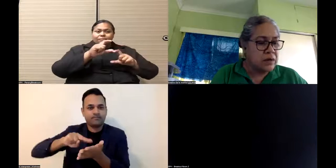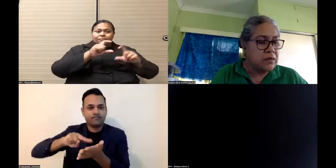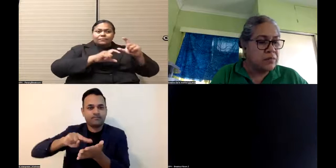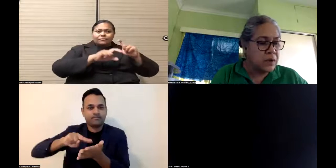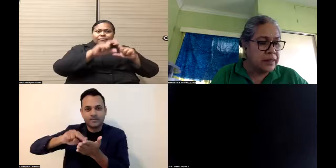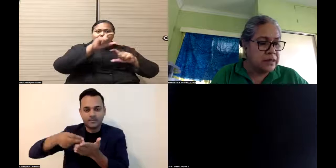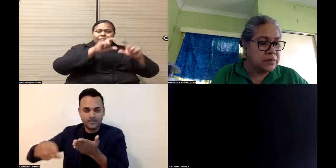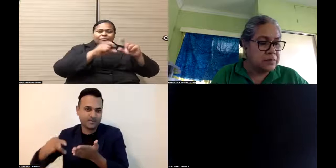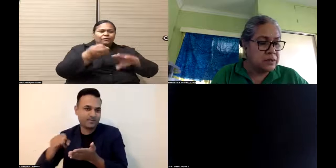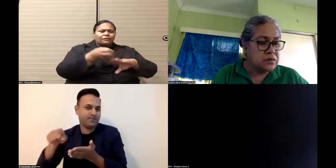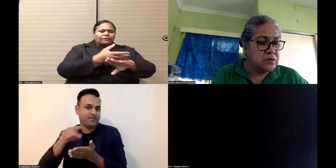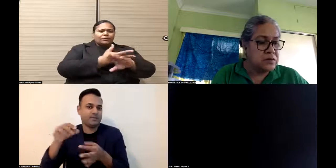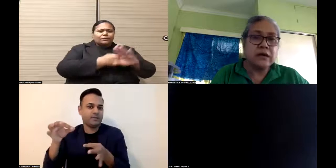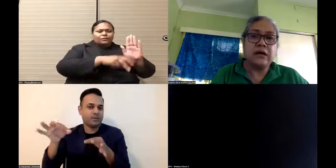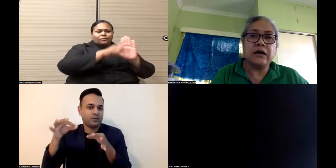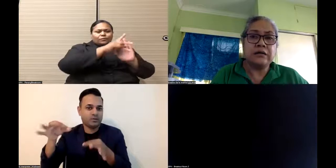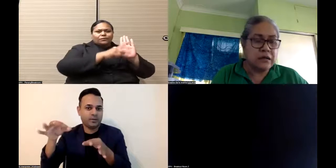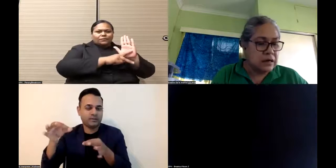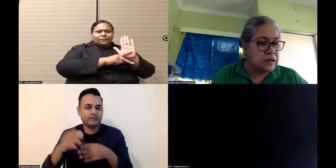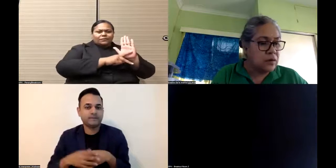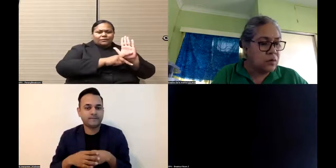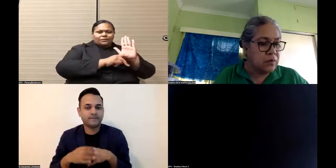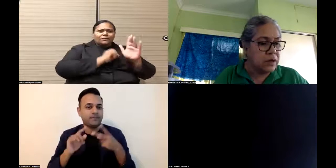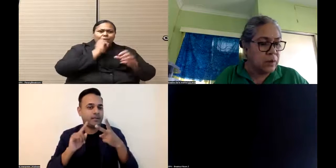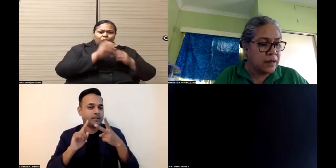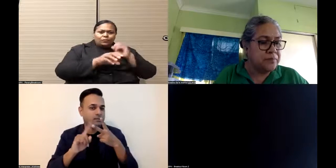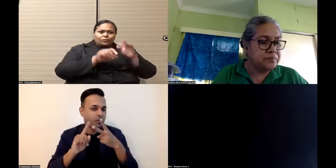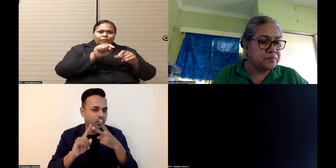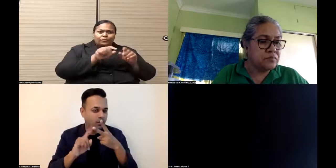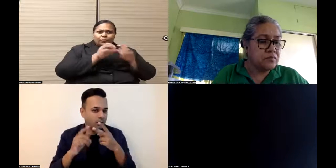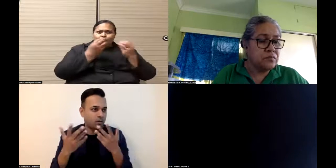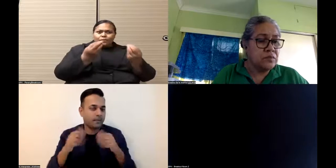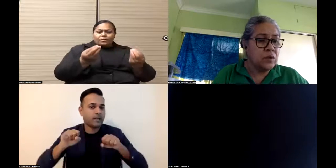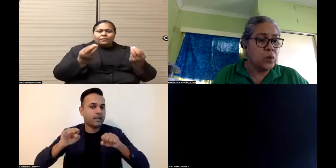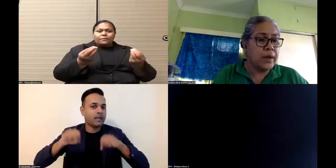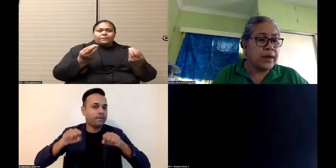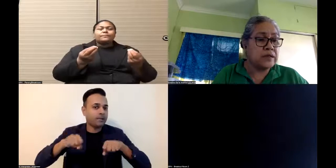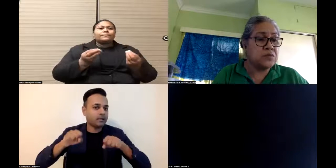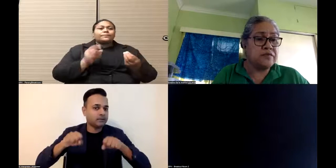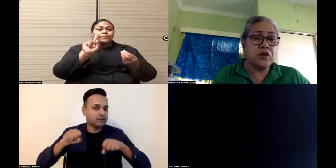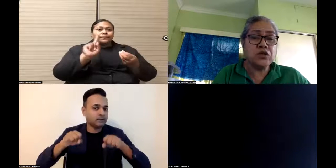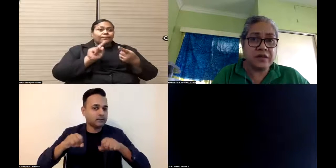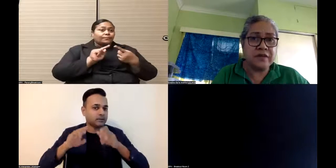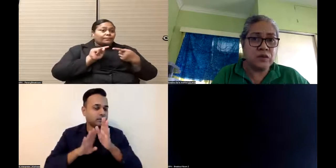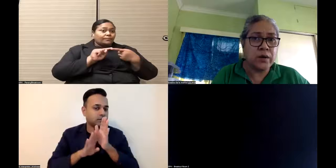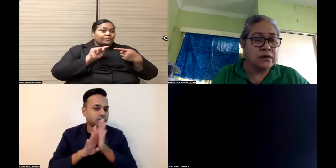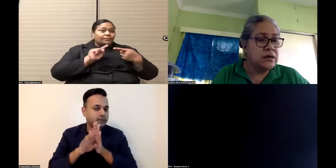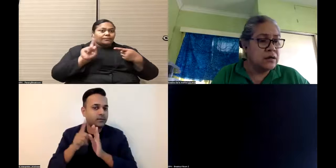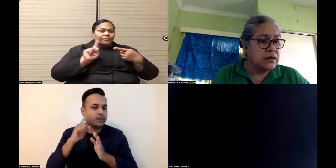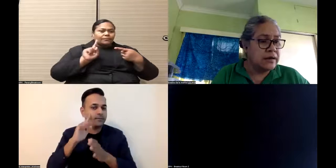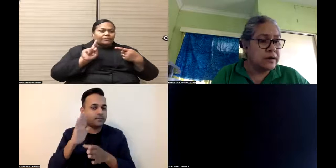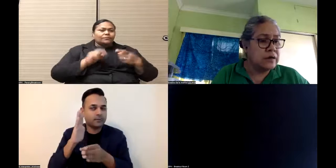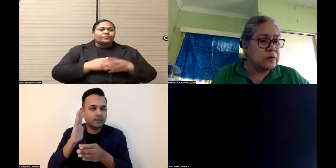That's one point that has been articulated really well, where it's referred to the first